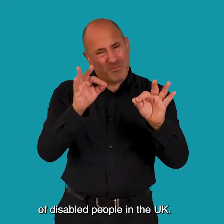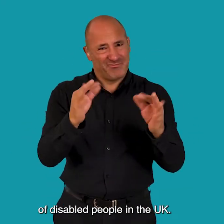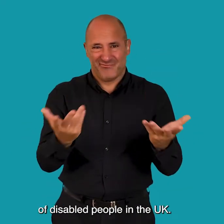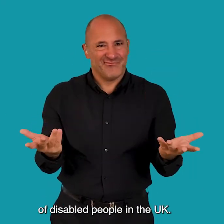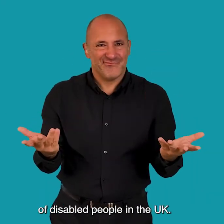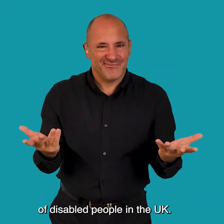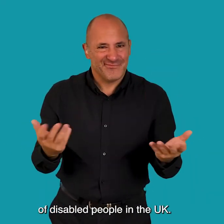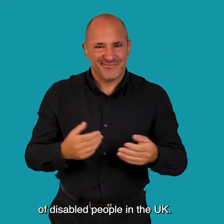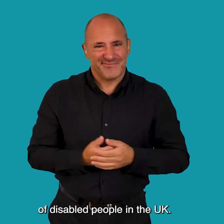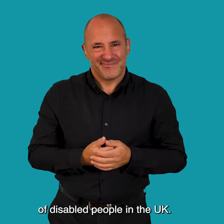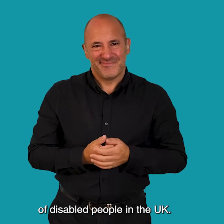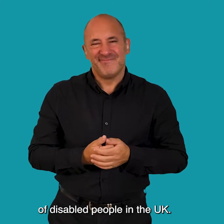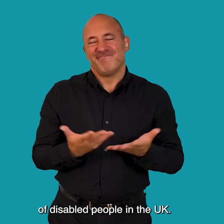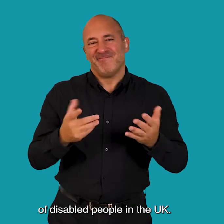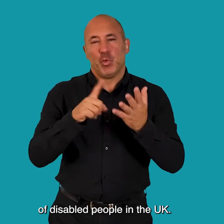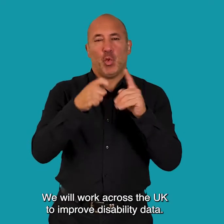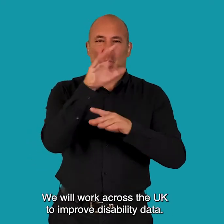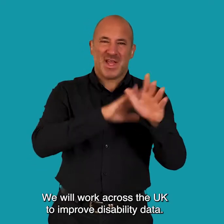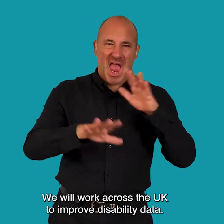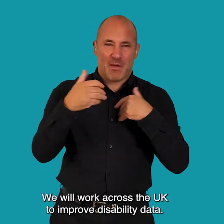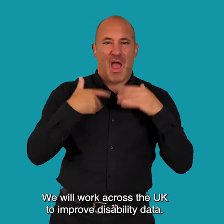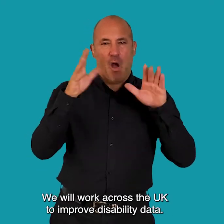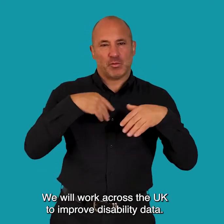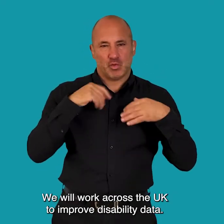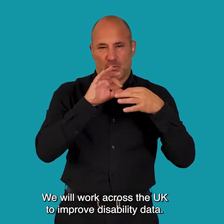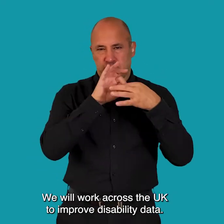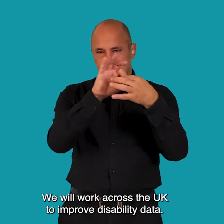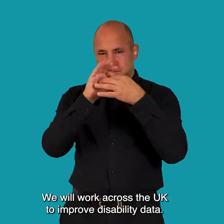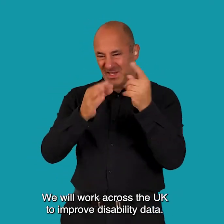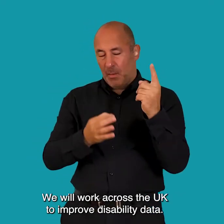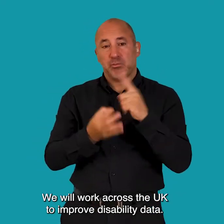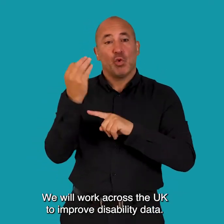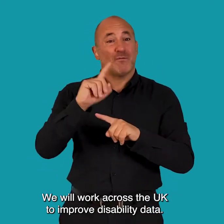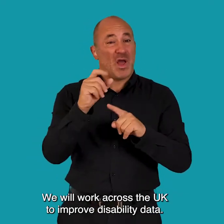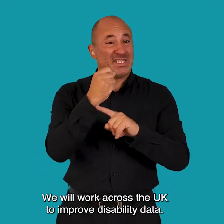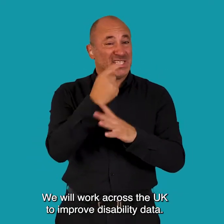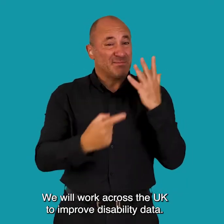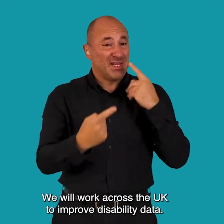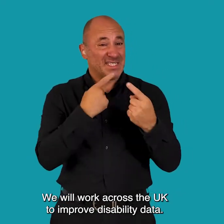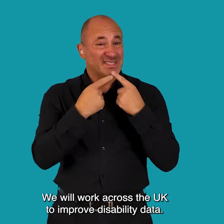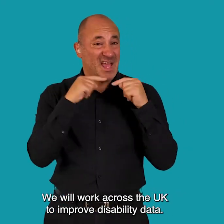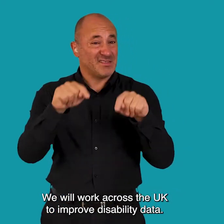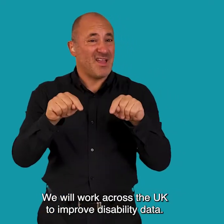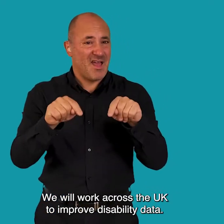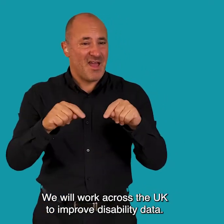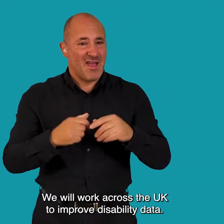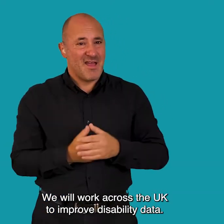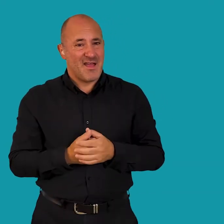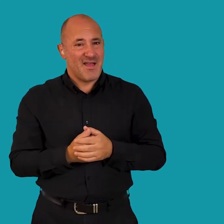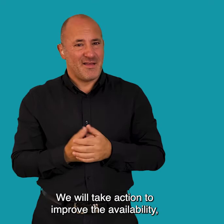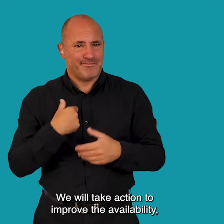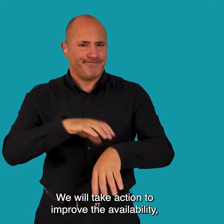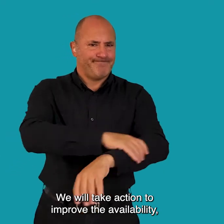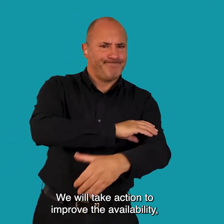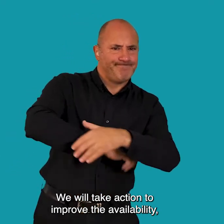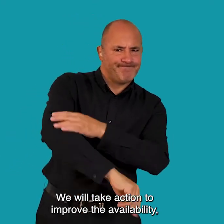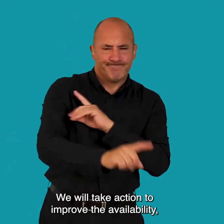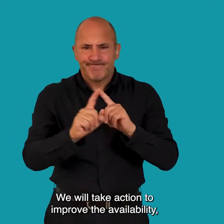disabled people in the UK. We will work across the UK to improve disability data. We will take action